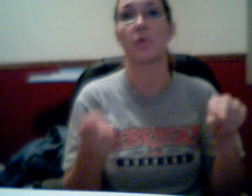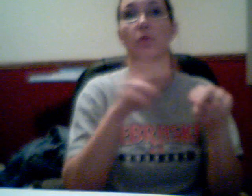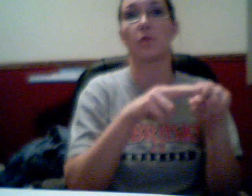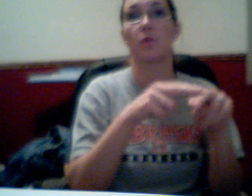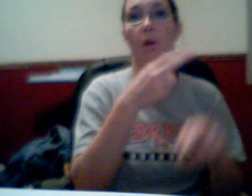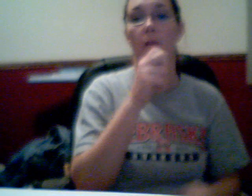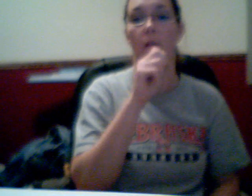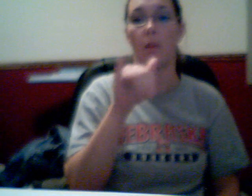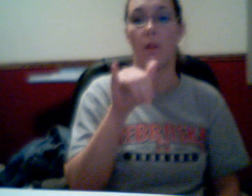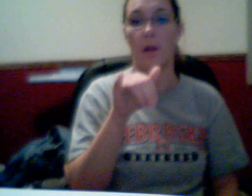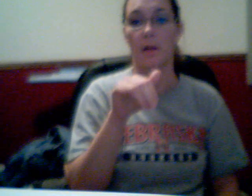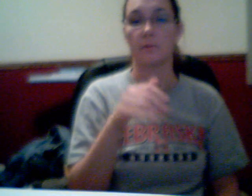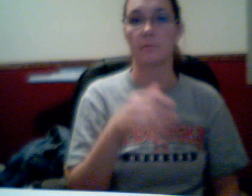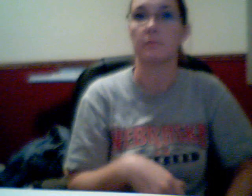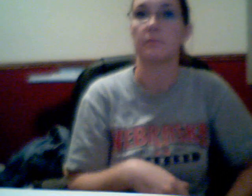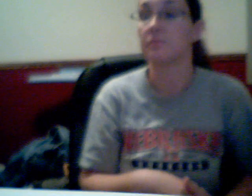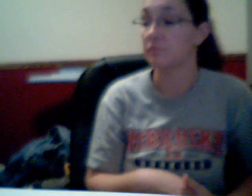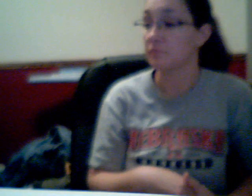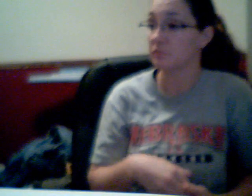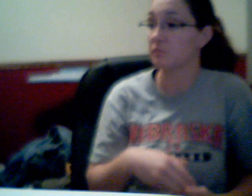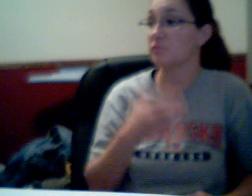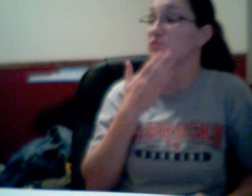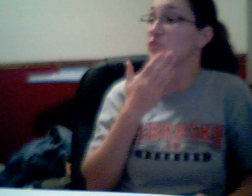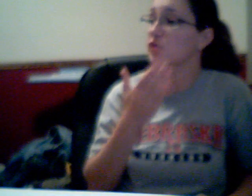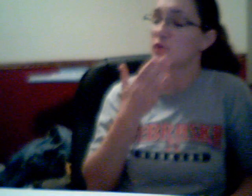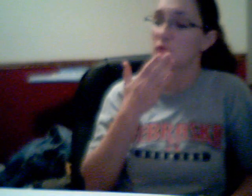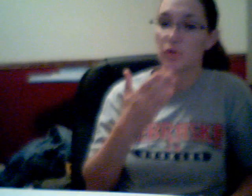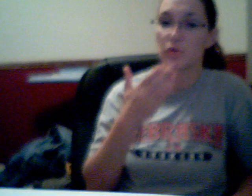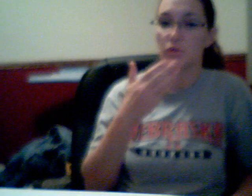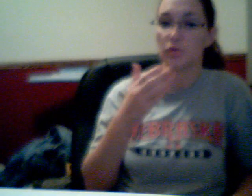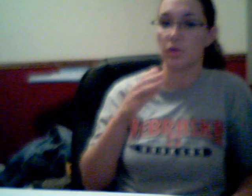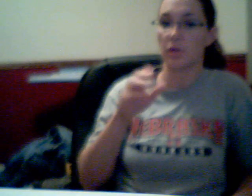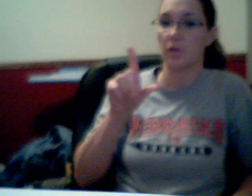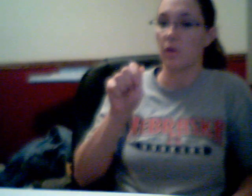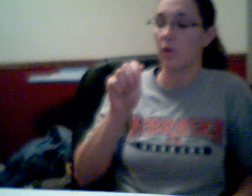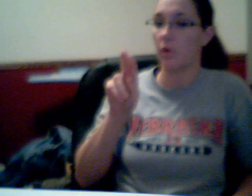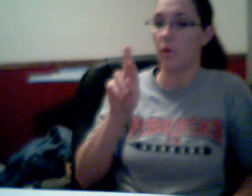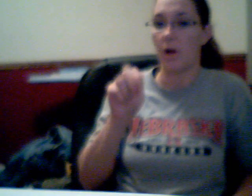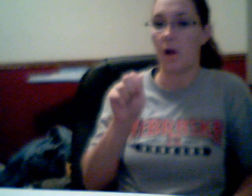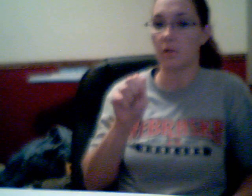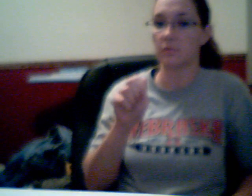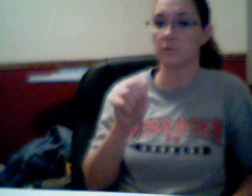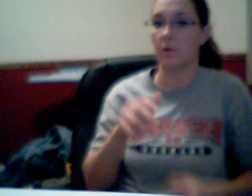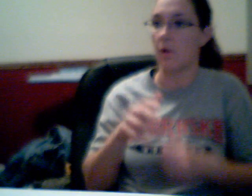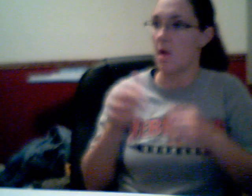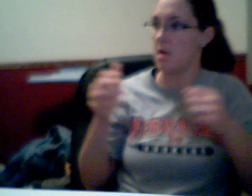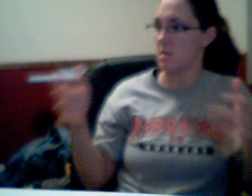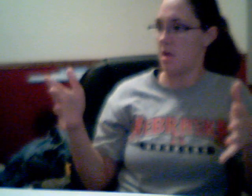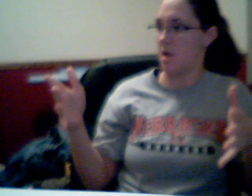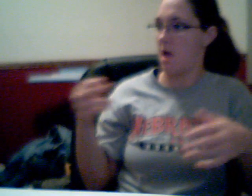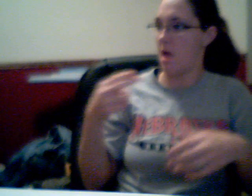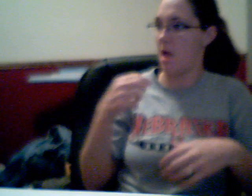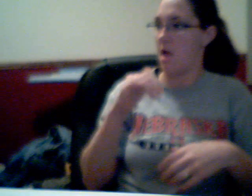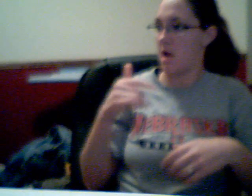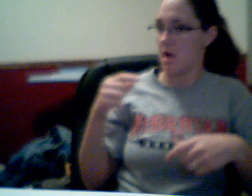load and pitched more hay, then climbed down and leveled it on the stack and trampled it down. I could spread